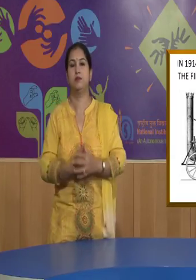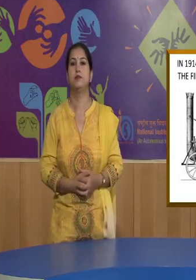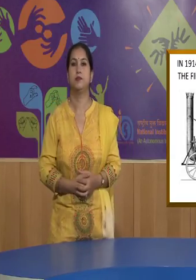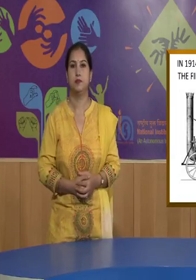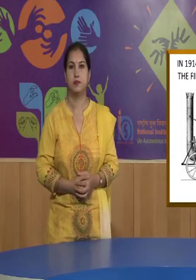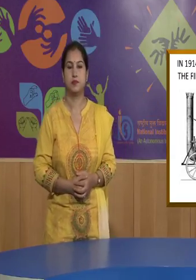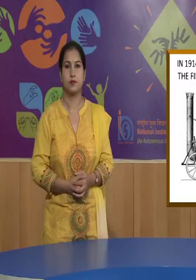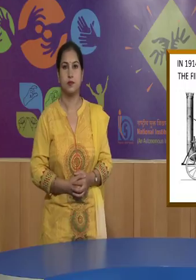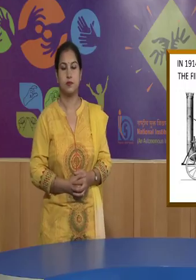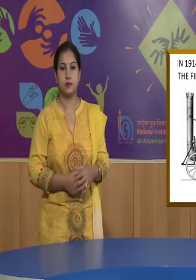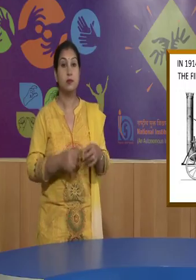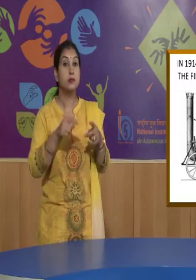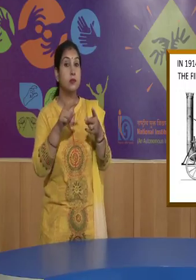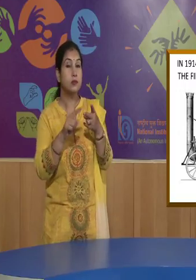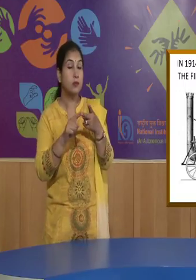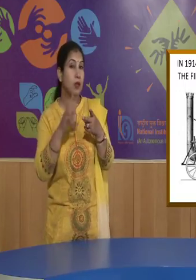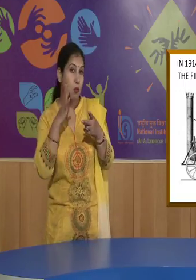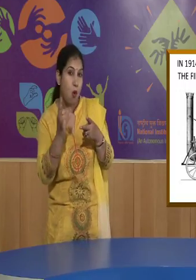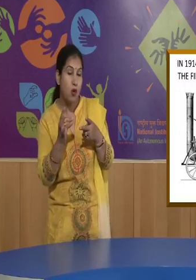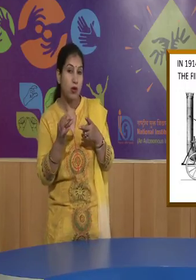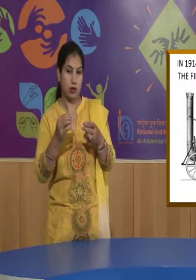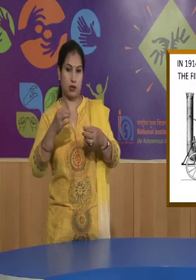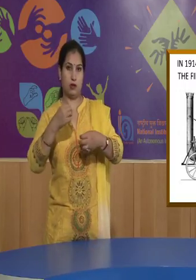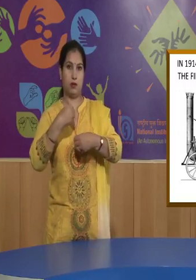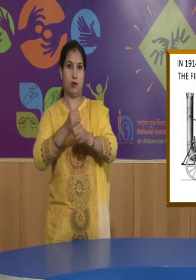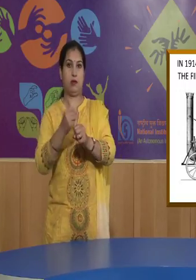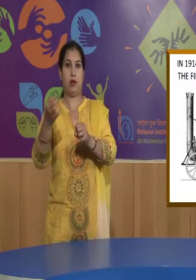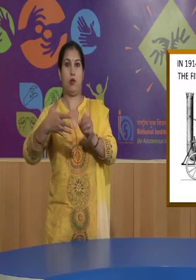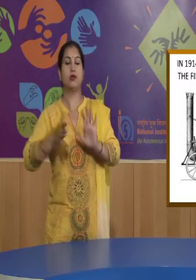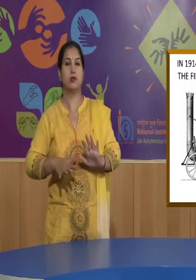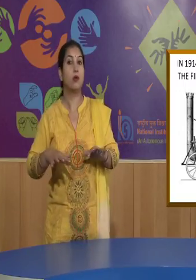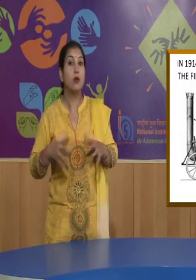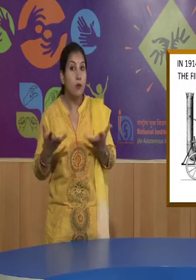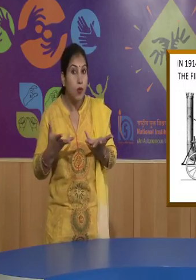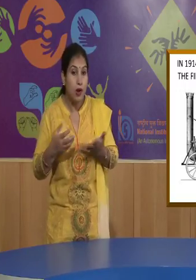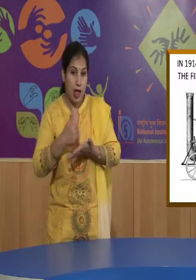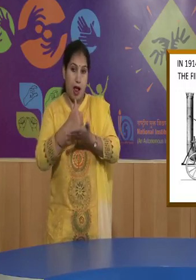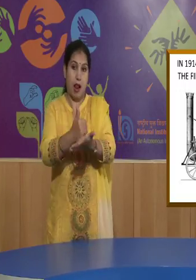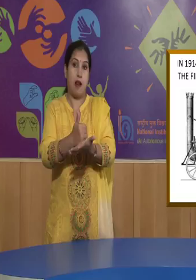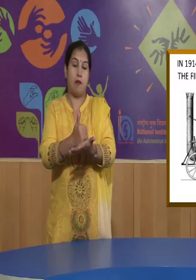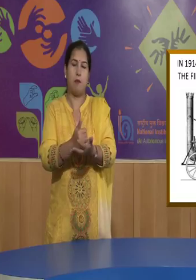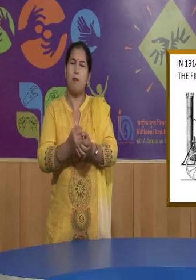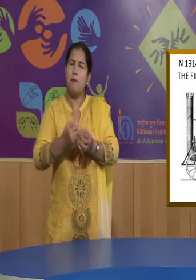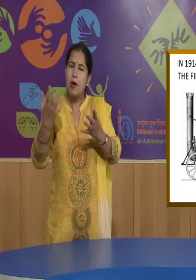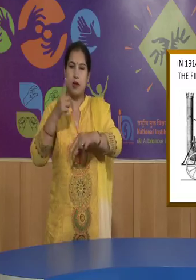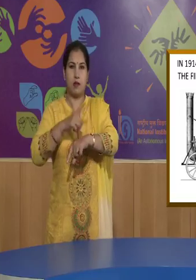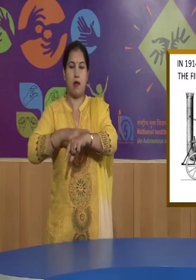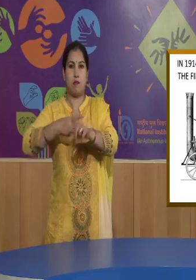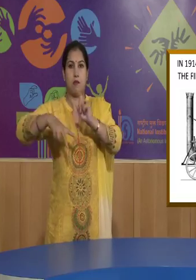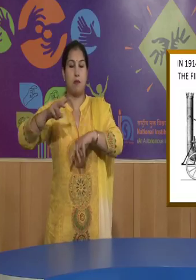Another notable invention that increased output many times was that of electric